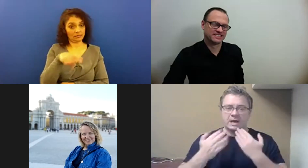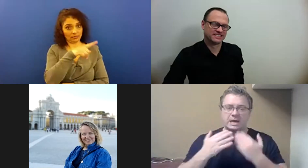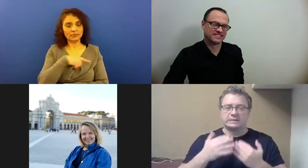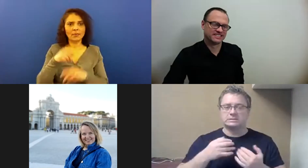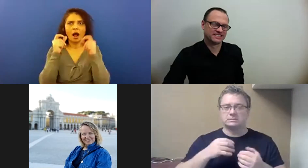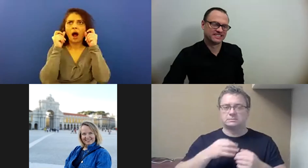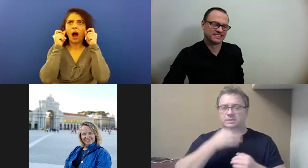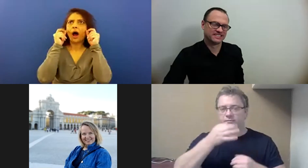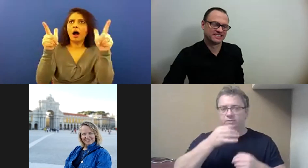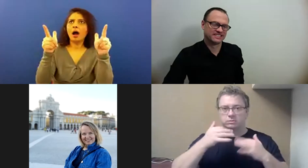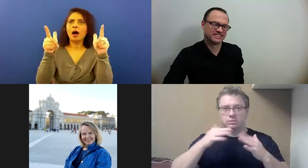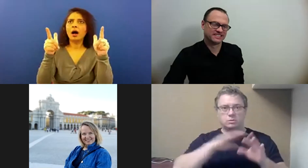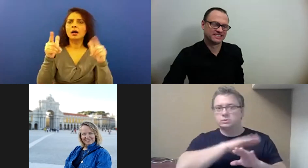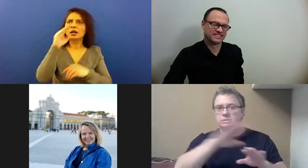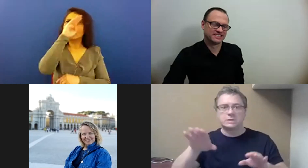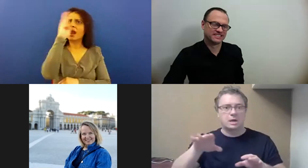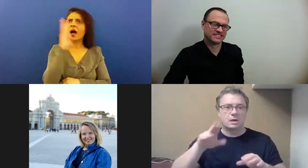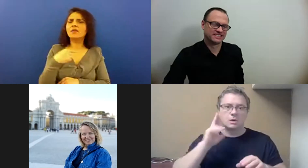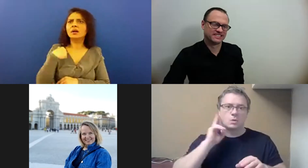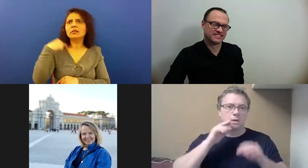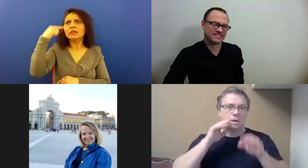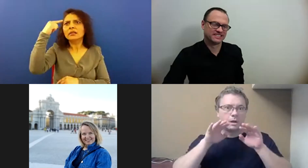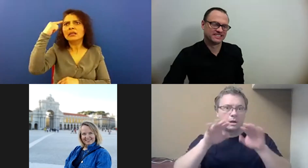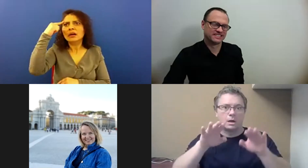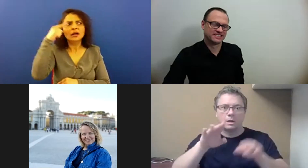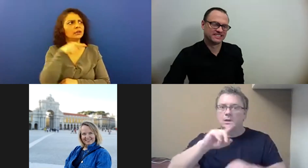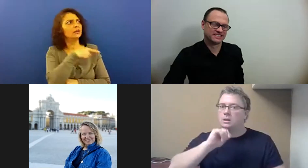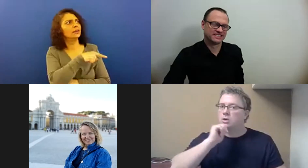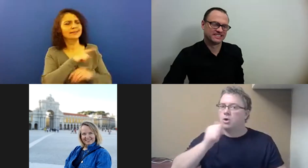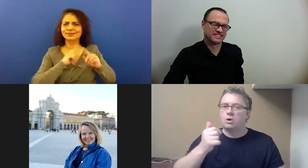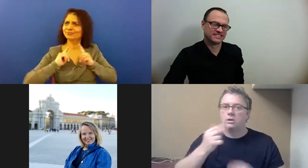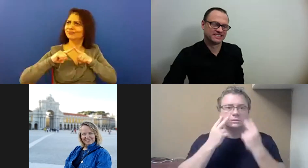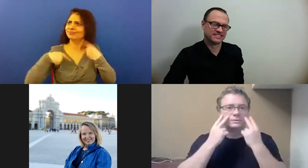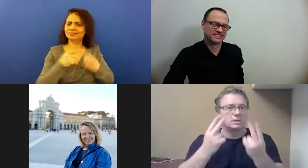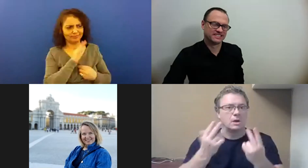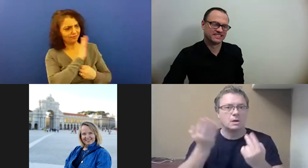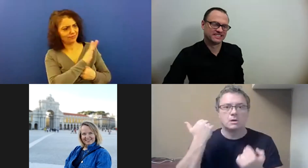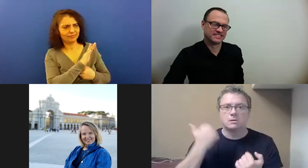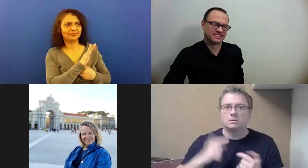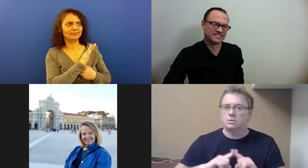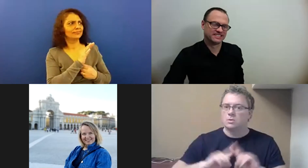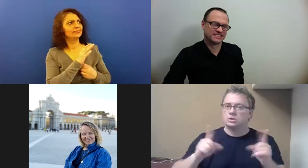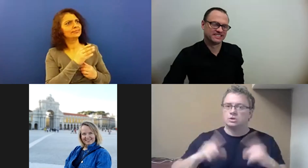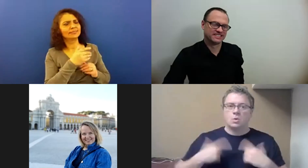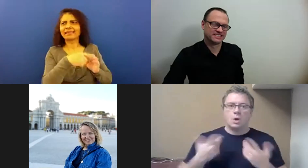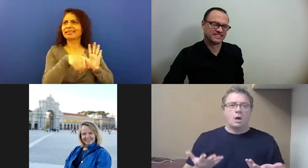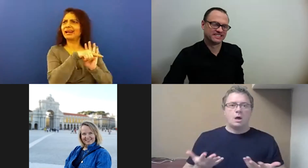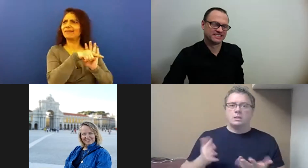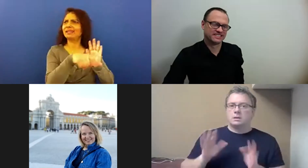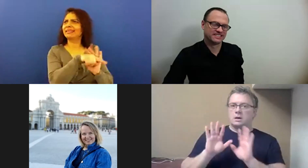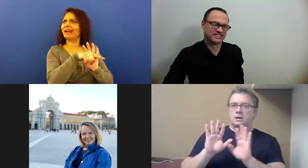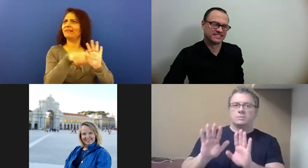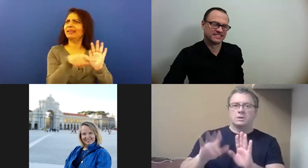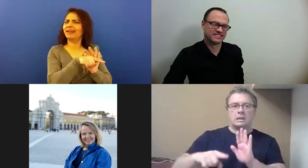I've given a presentation, and the audience was shocked. They never thought